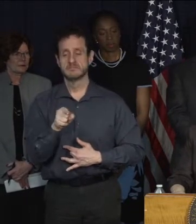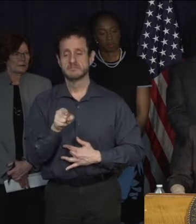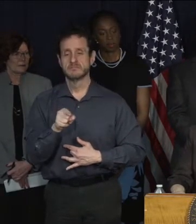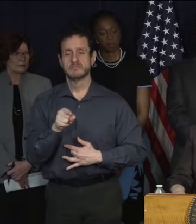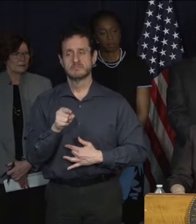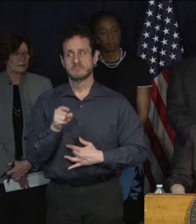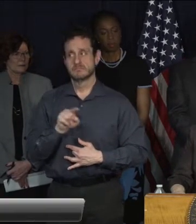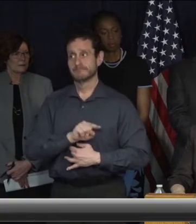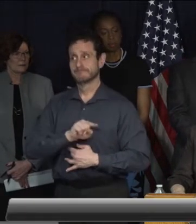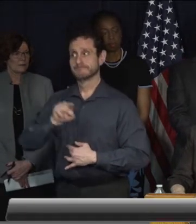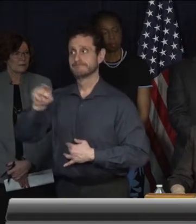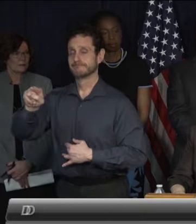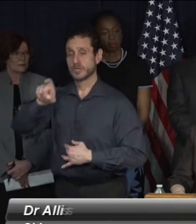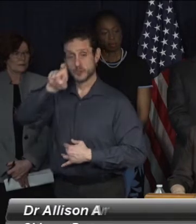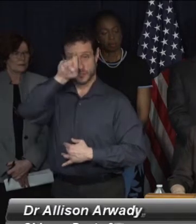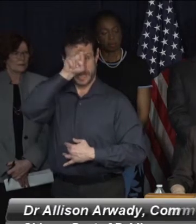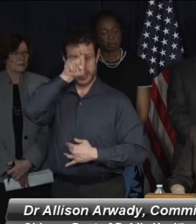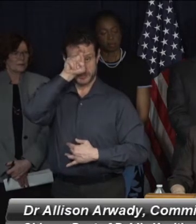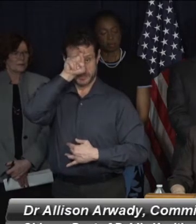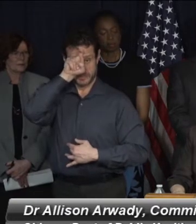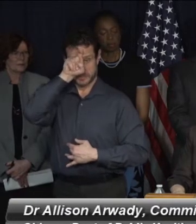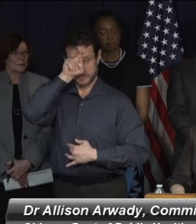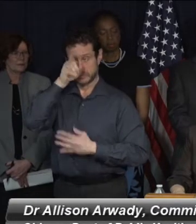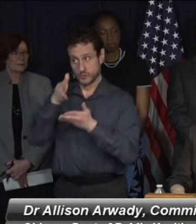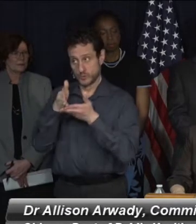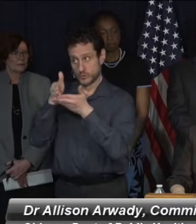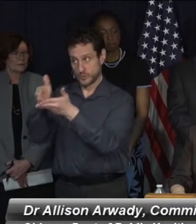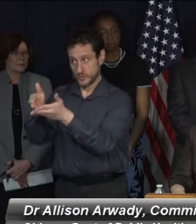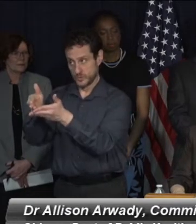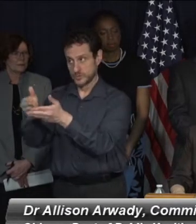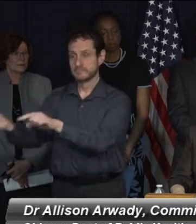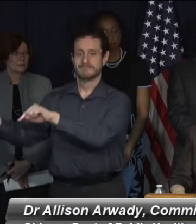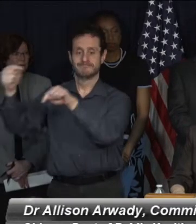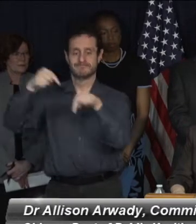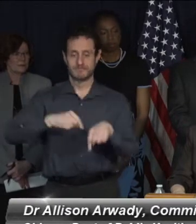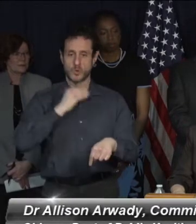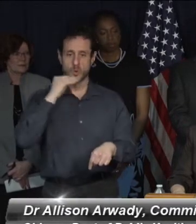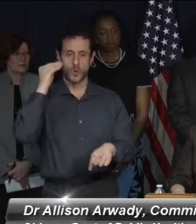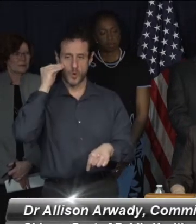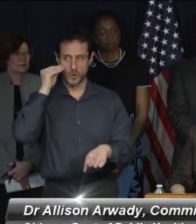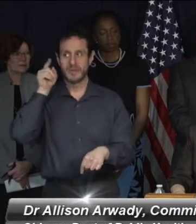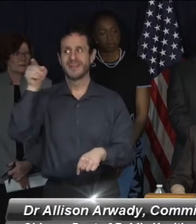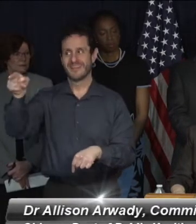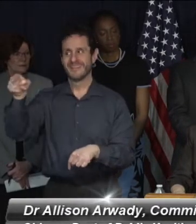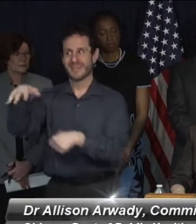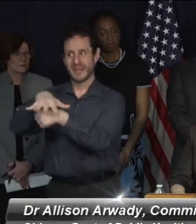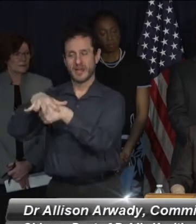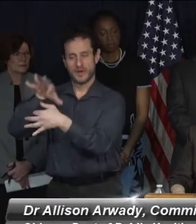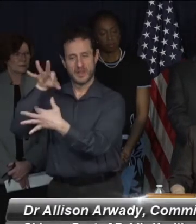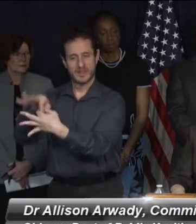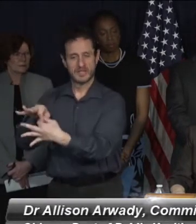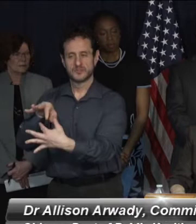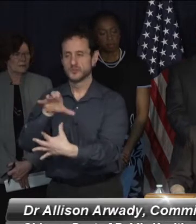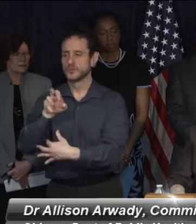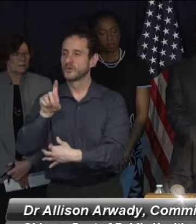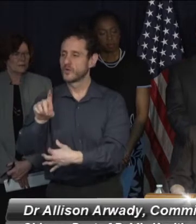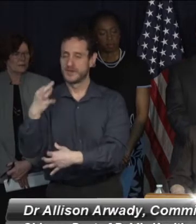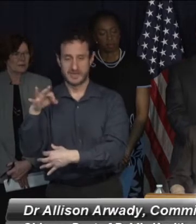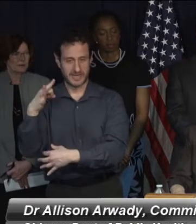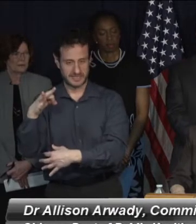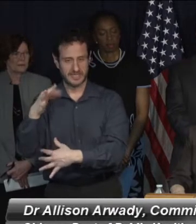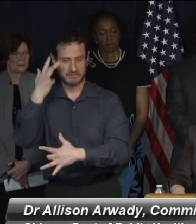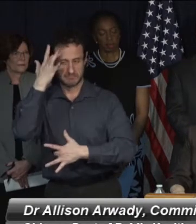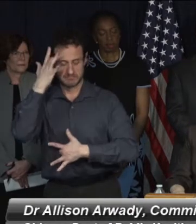this month from an Egyptian cruise that has been linked to COVID-19 cases. All 4 of these